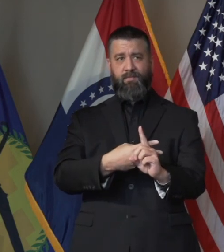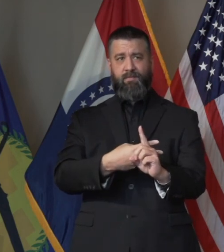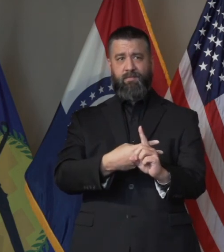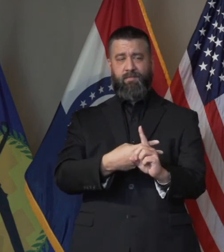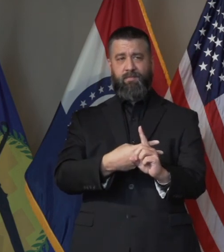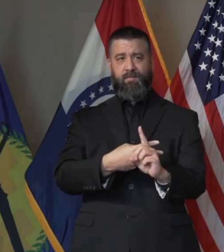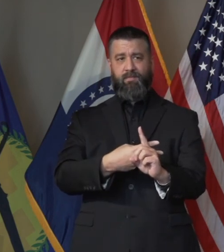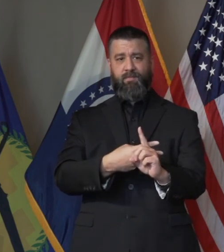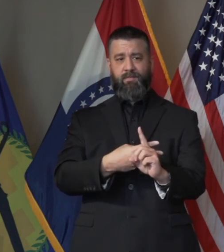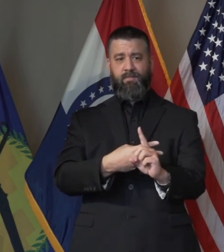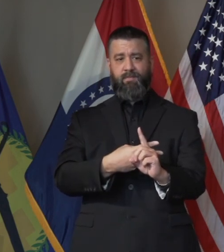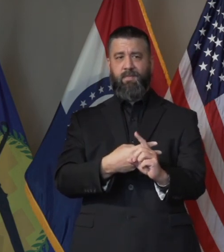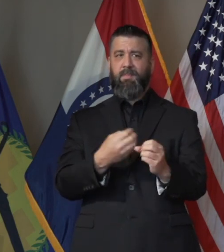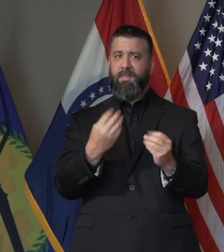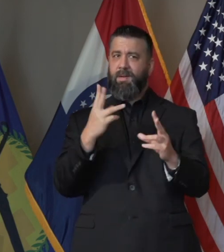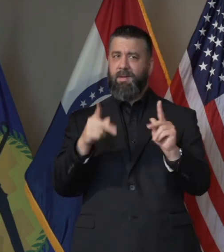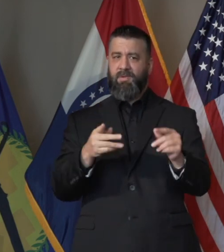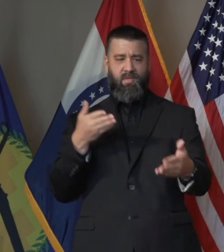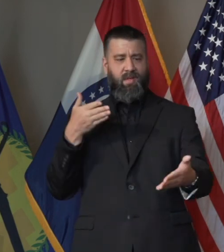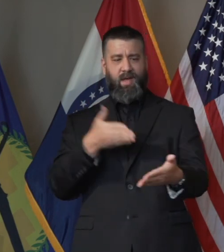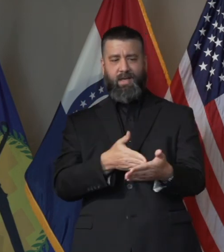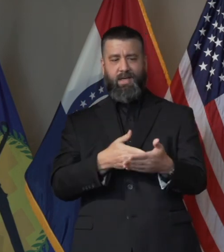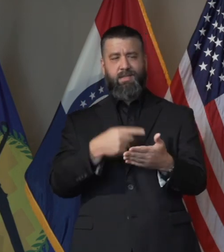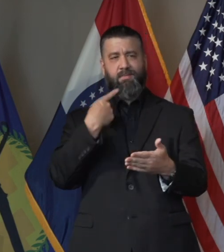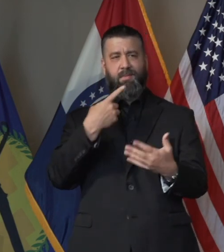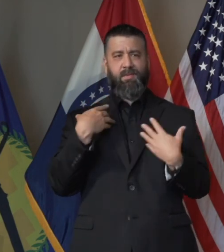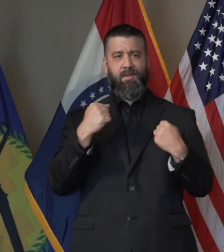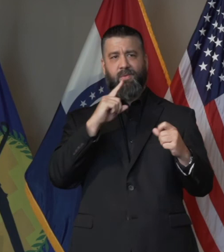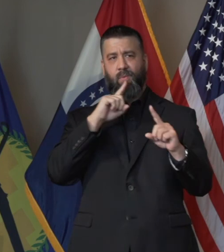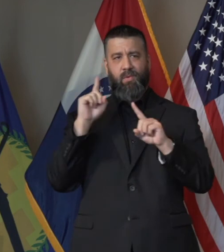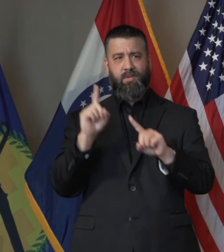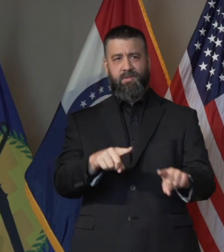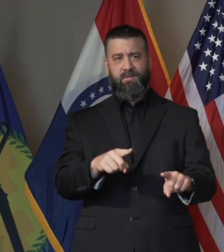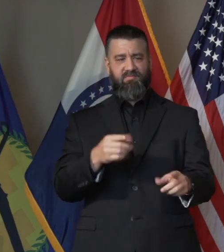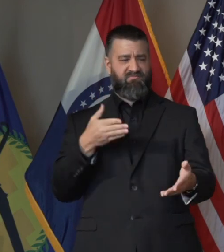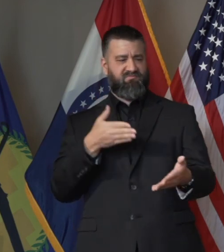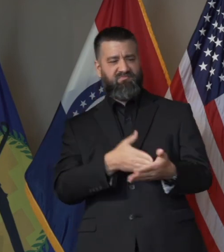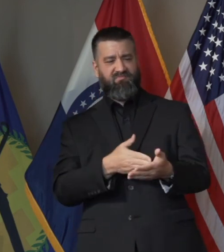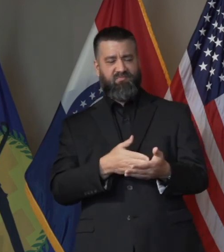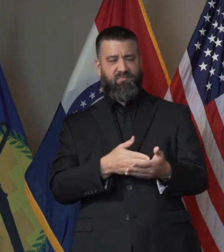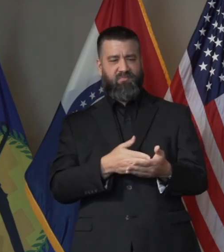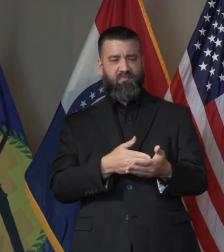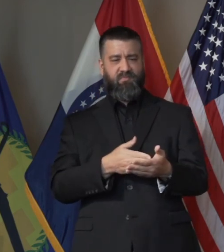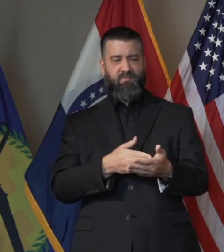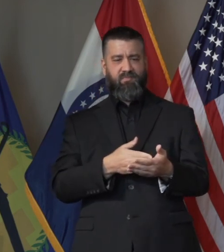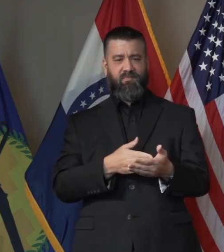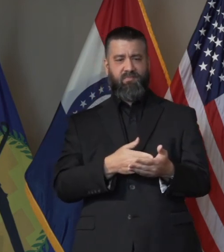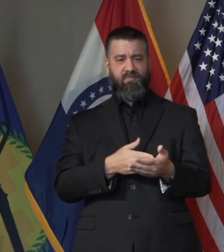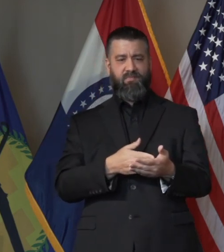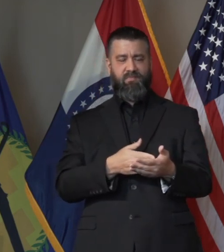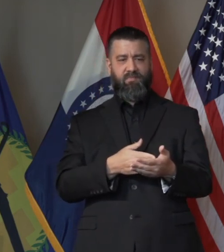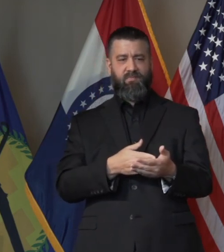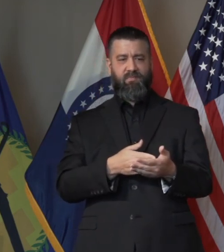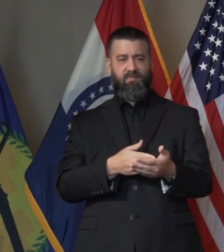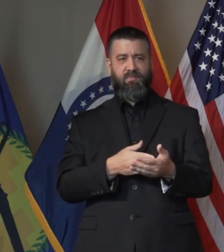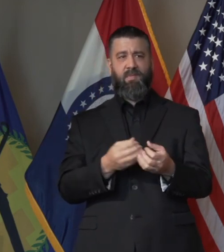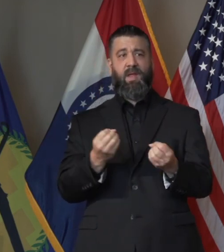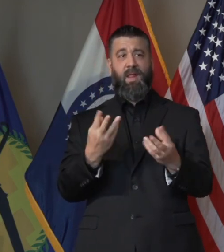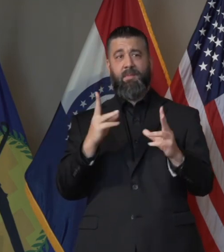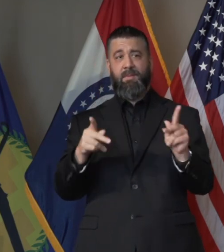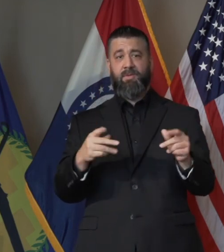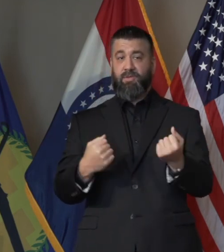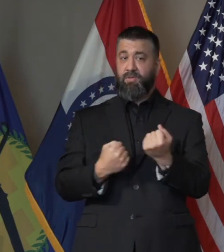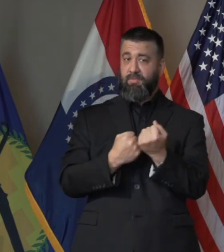relatively loud opposition to public health orders and broad but relatively quiet